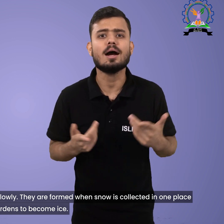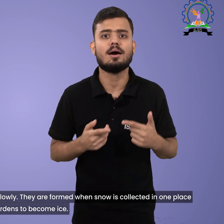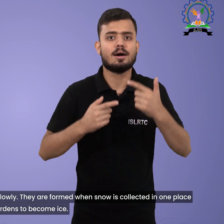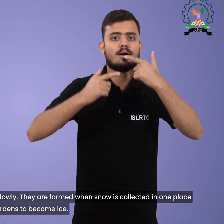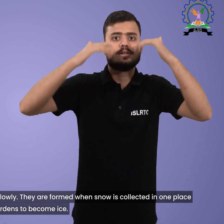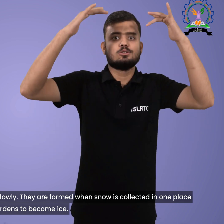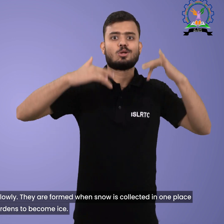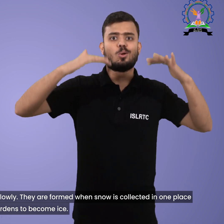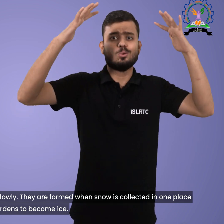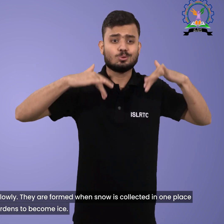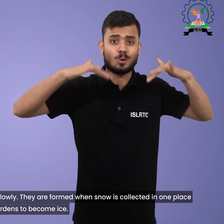to become ice.